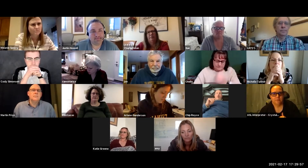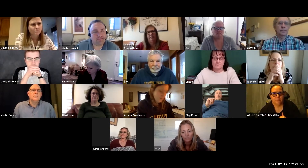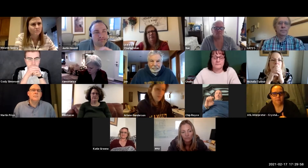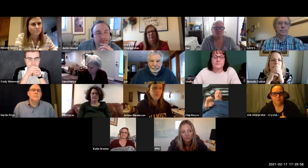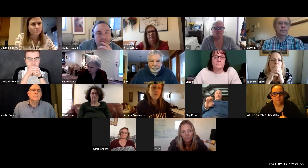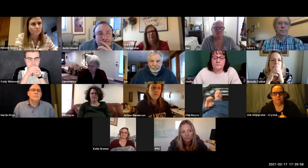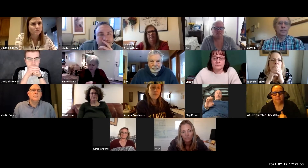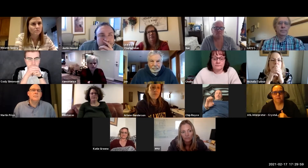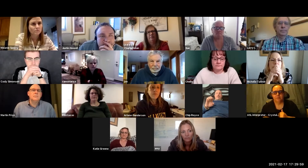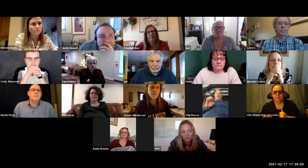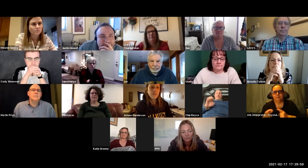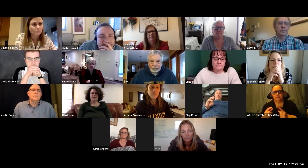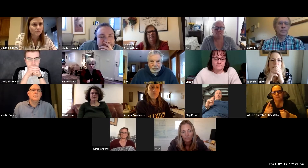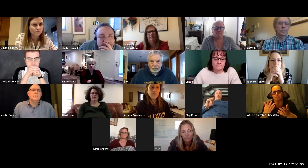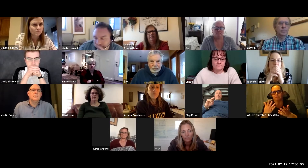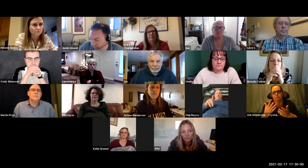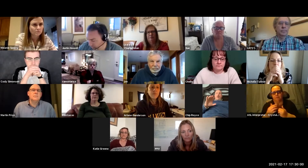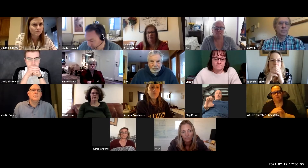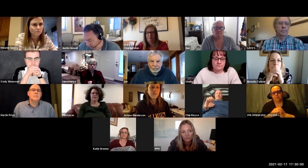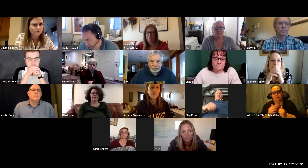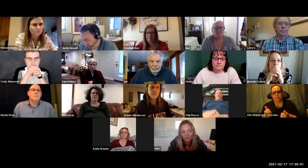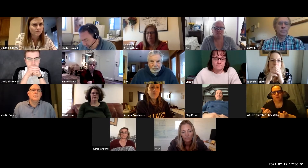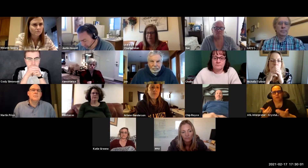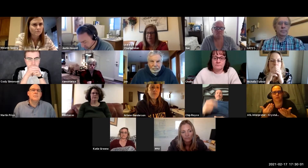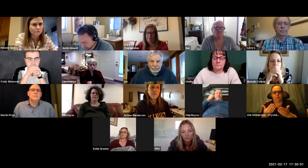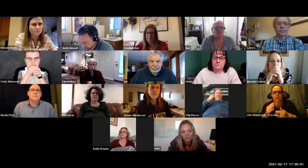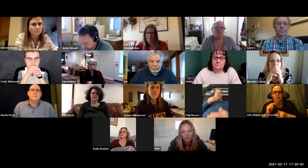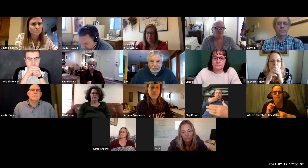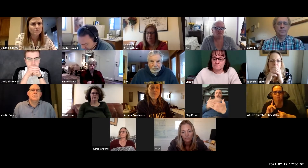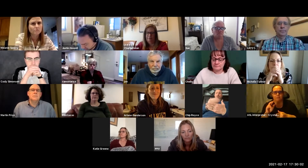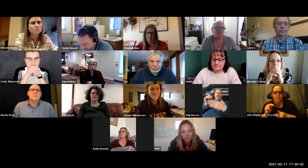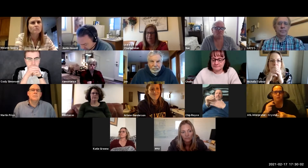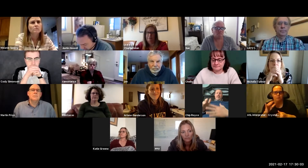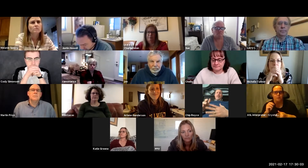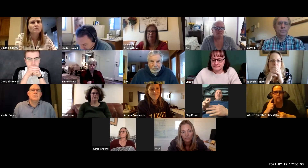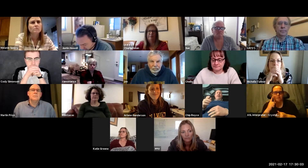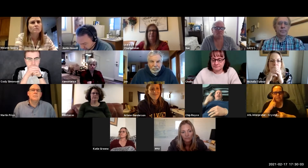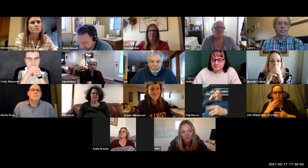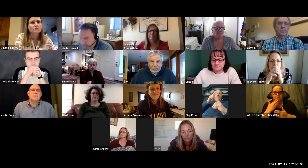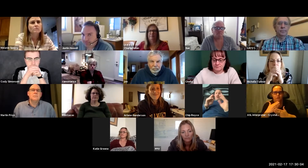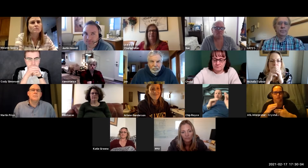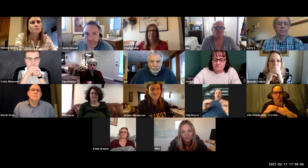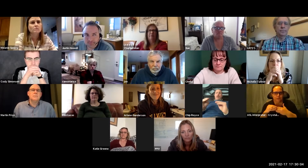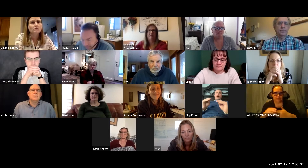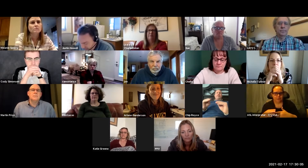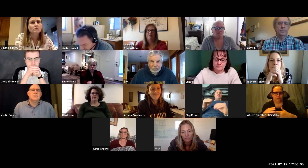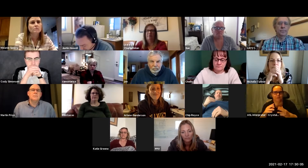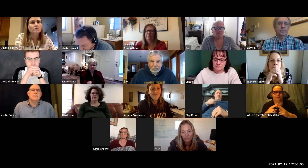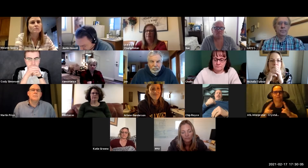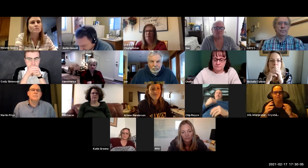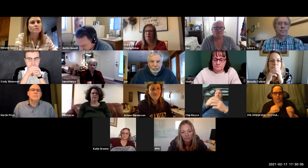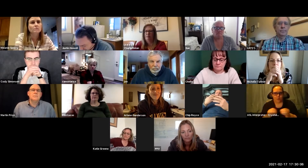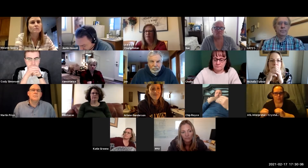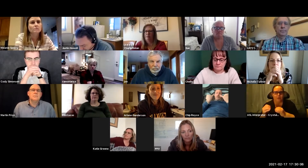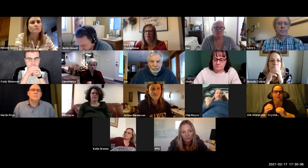I want to nominate Martin Price. I think he's a good leader. He's very organized.